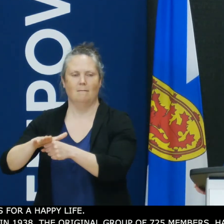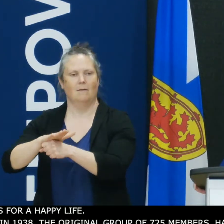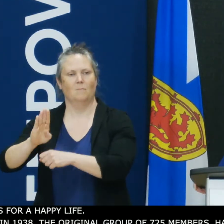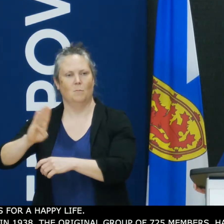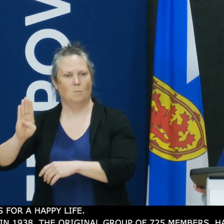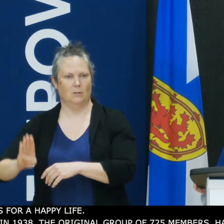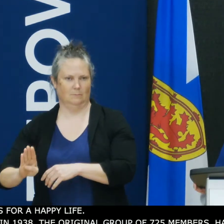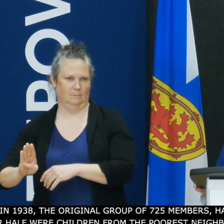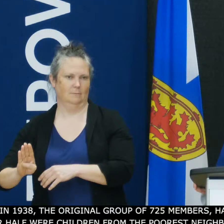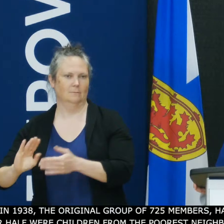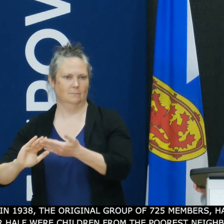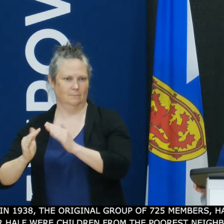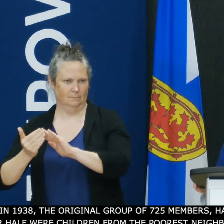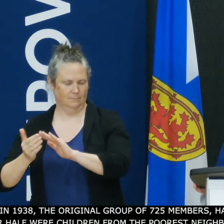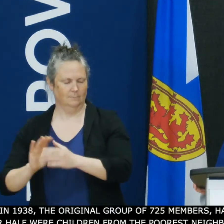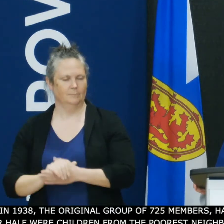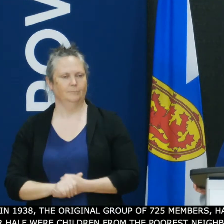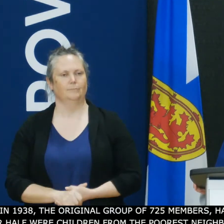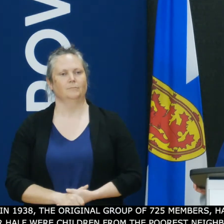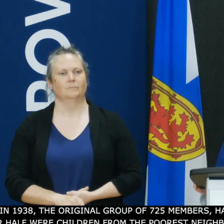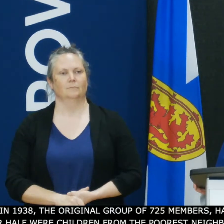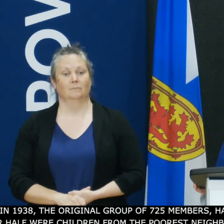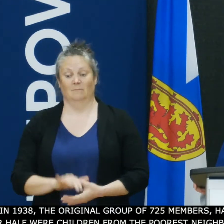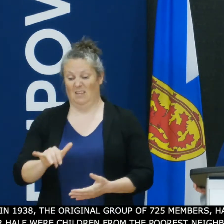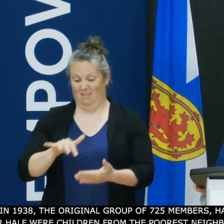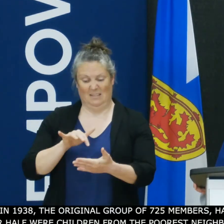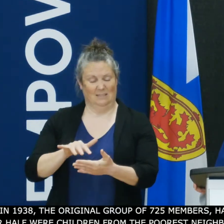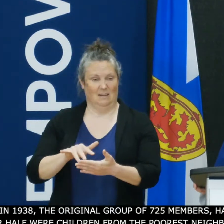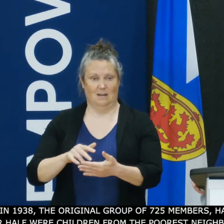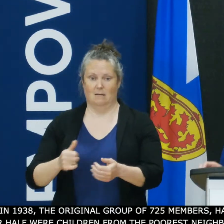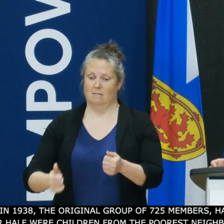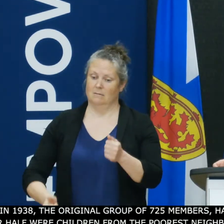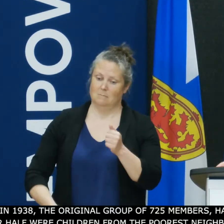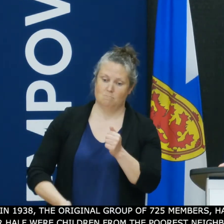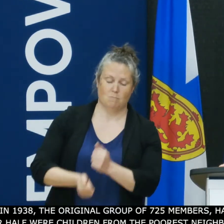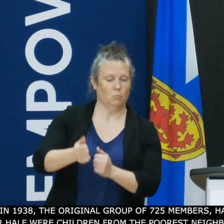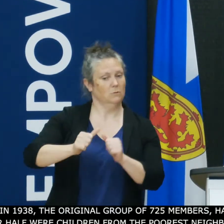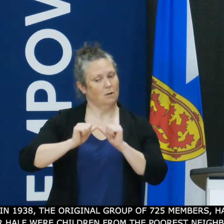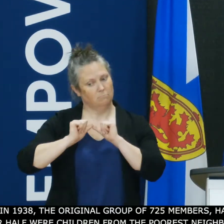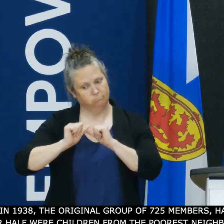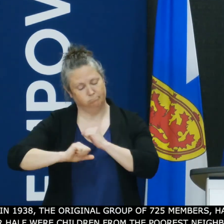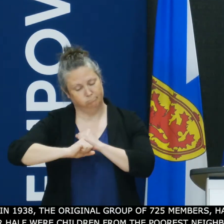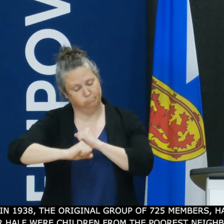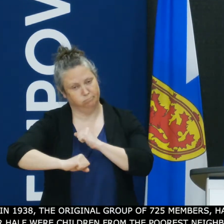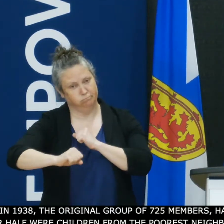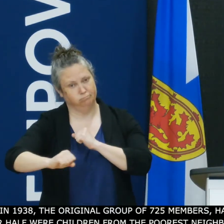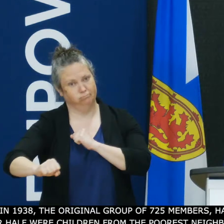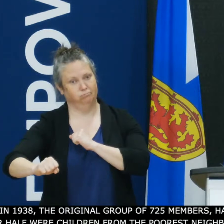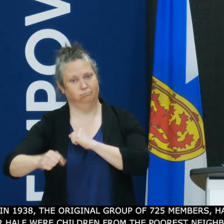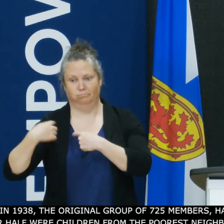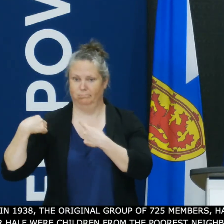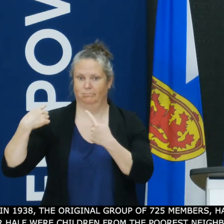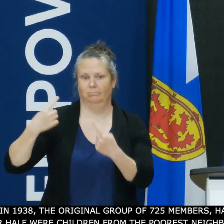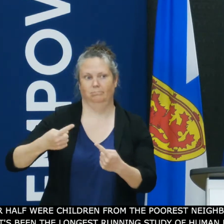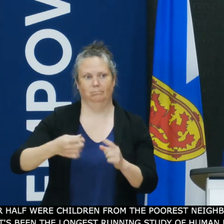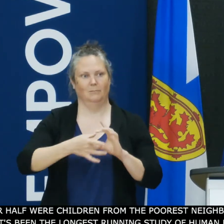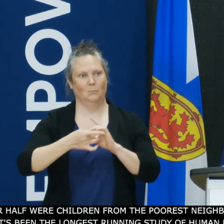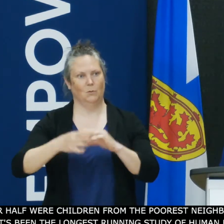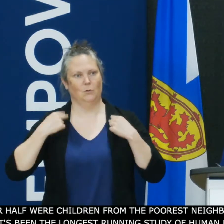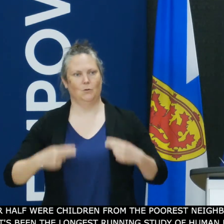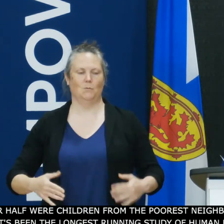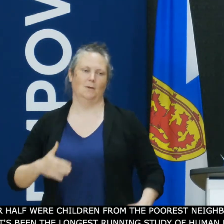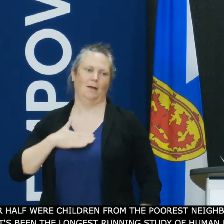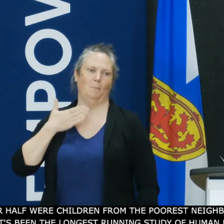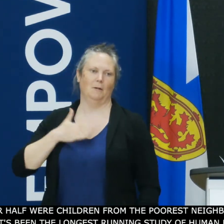the longest running study of human happiness ever conducted. As you can imagine,